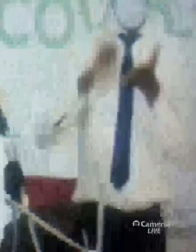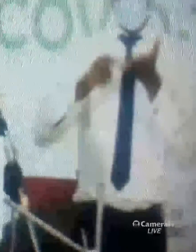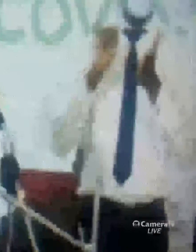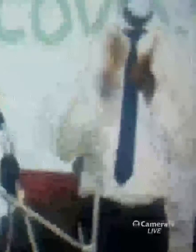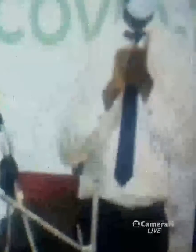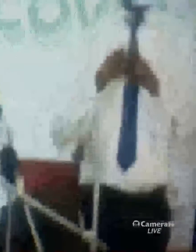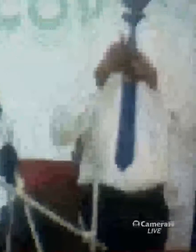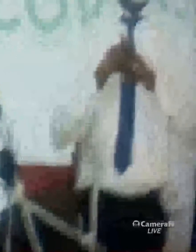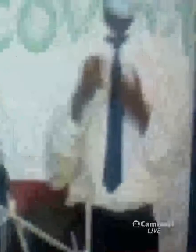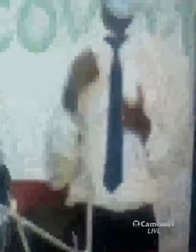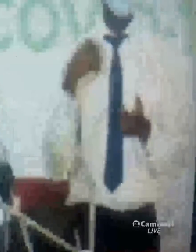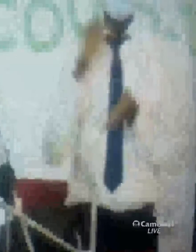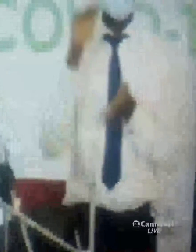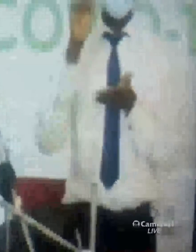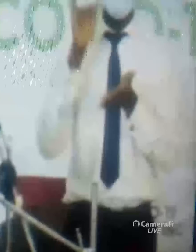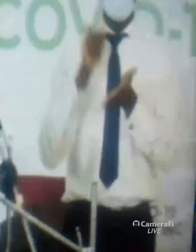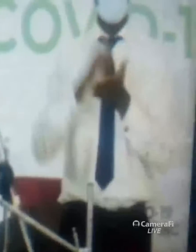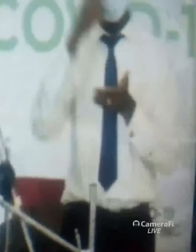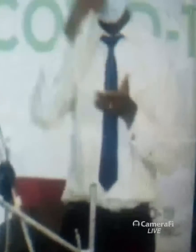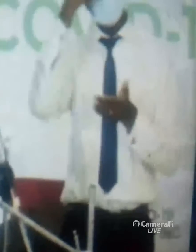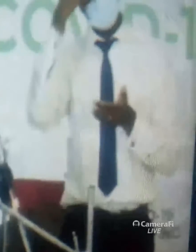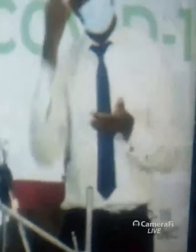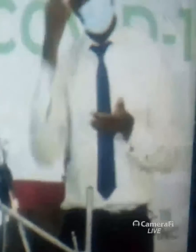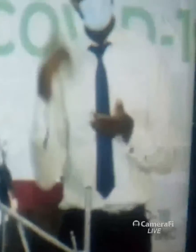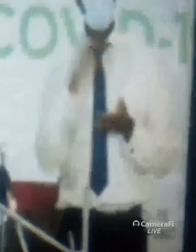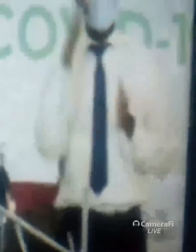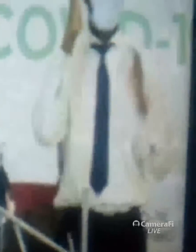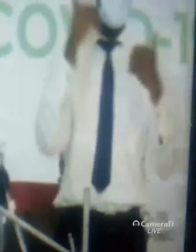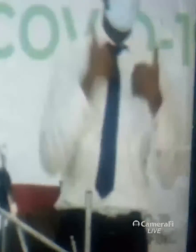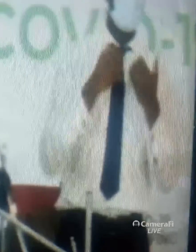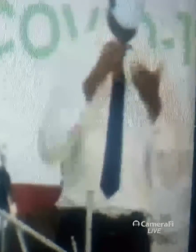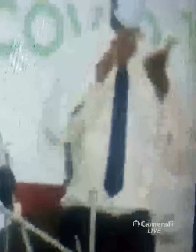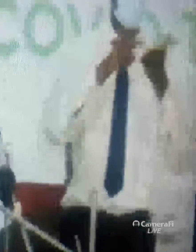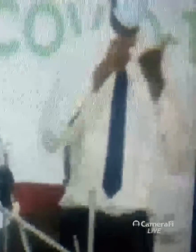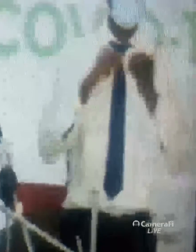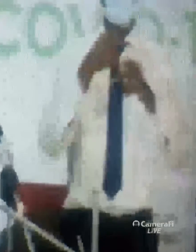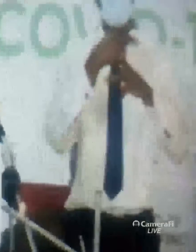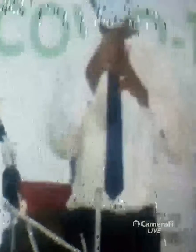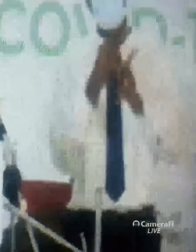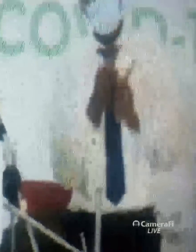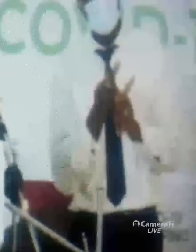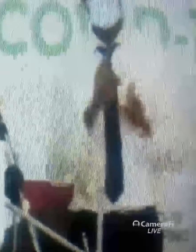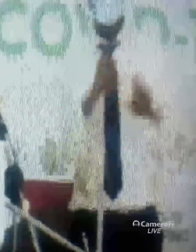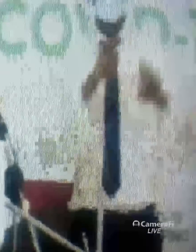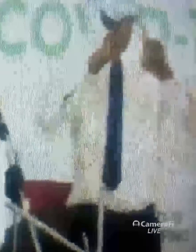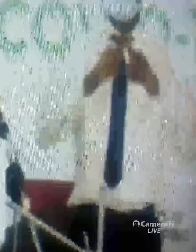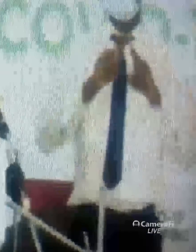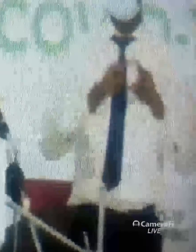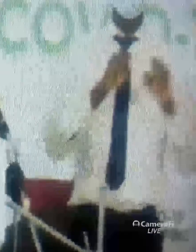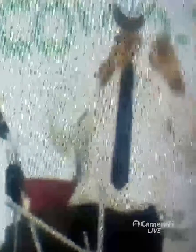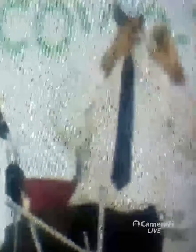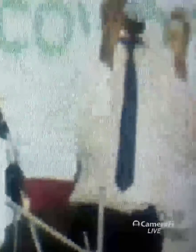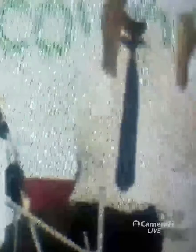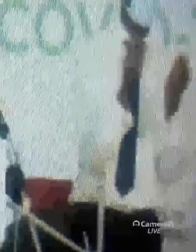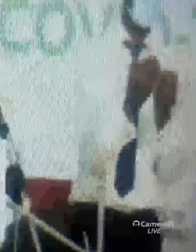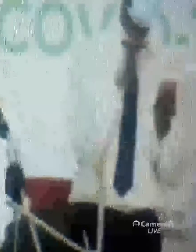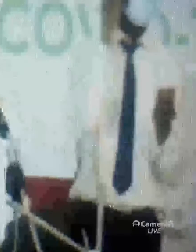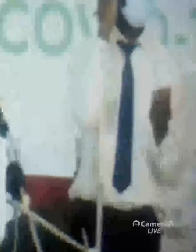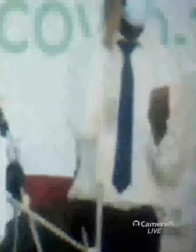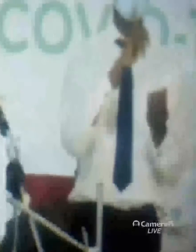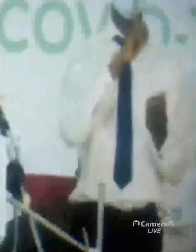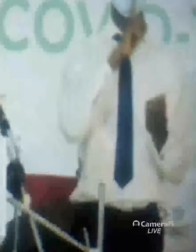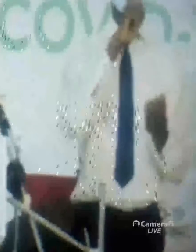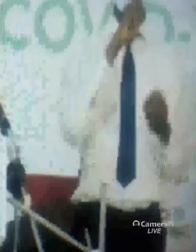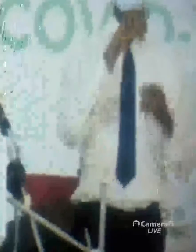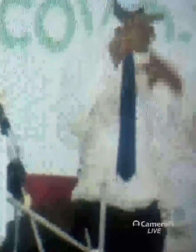2022, we expect that because there will be a ramping up of production, a lot of pharmaceutical companies will, you know, be actually, will